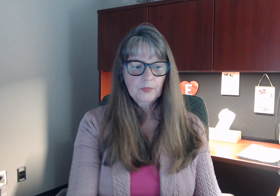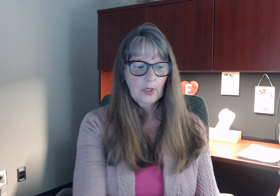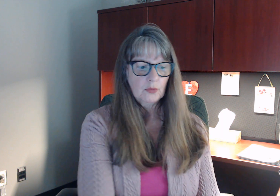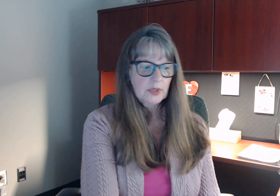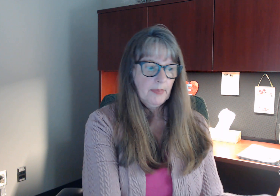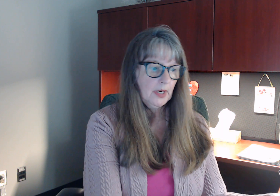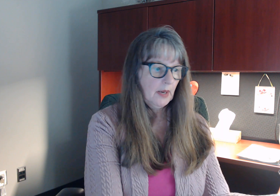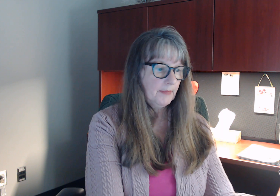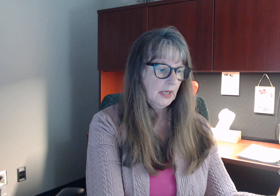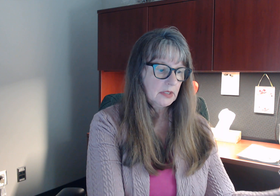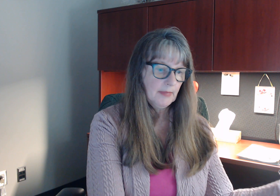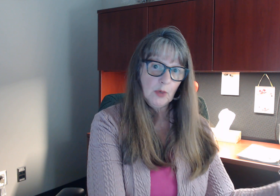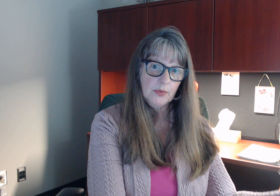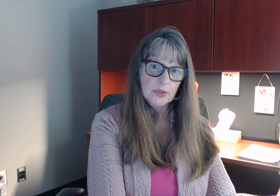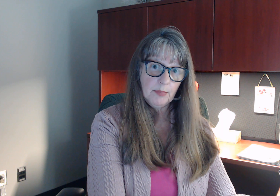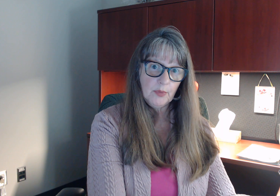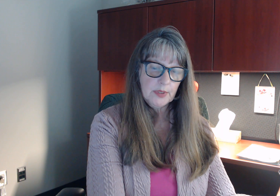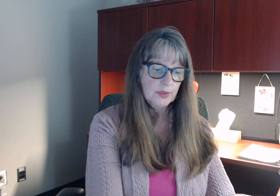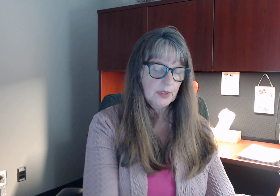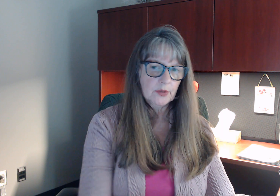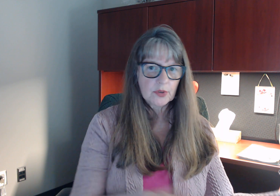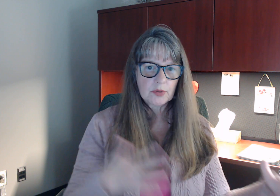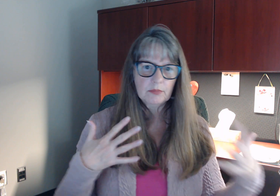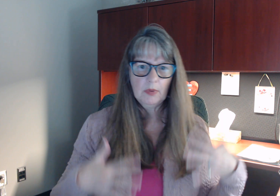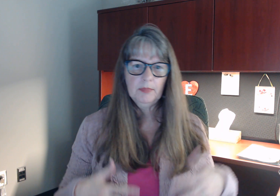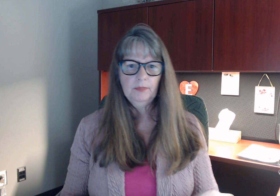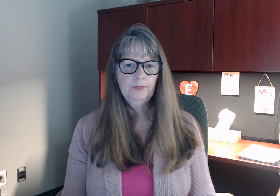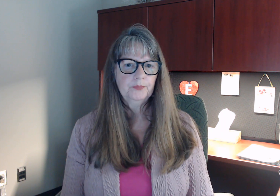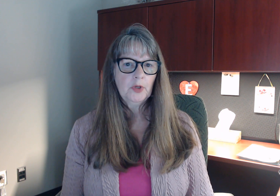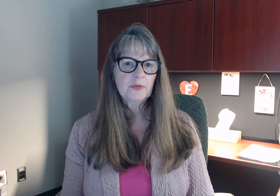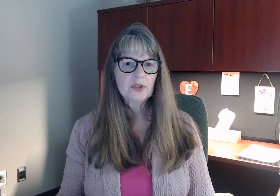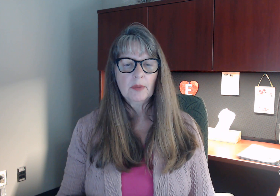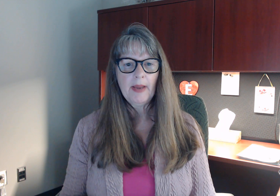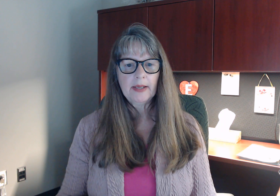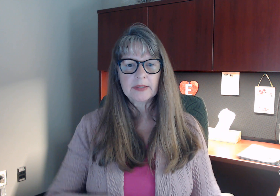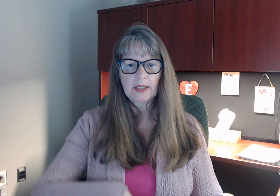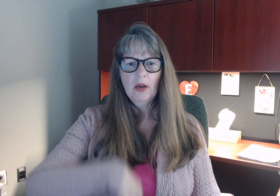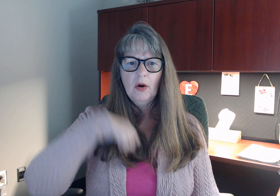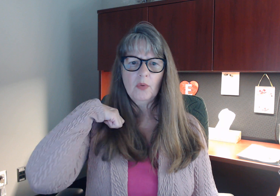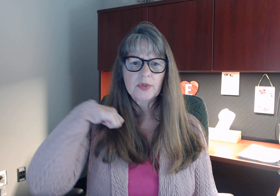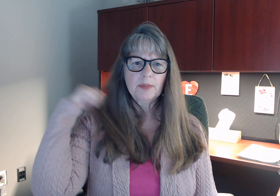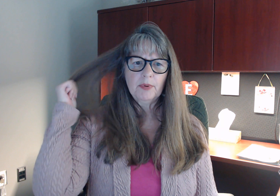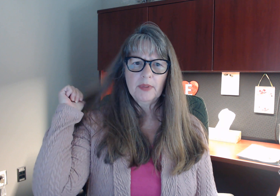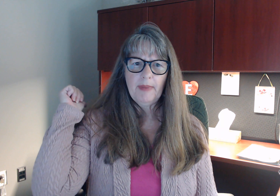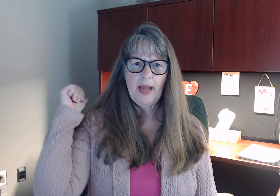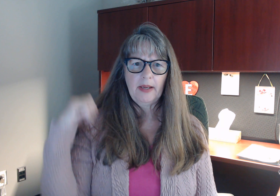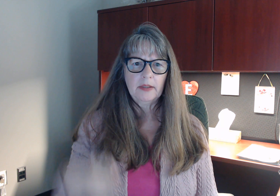You're zipping it up, and it doesn't matter where the zipper is, unless it's, if it's in the back, it's like, oh, the zipper in the back.